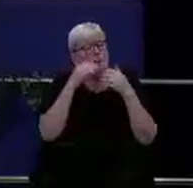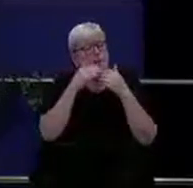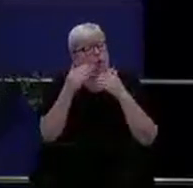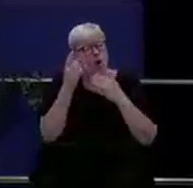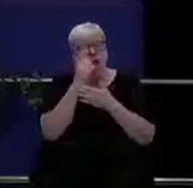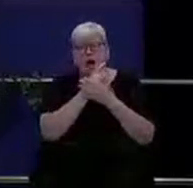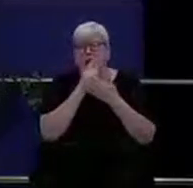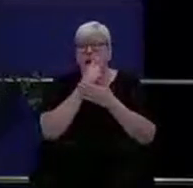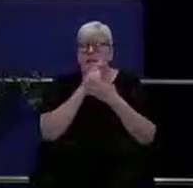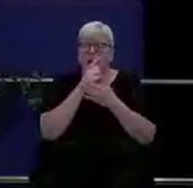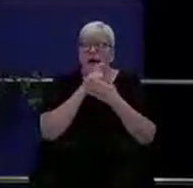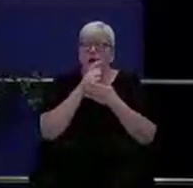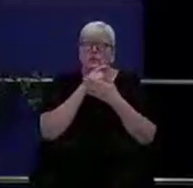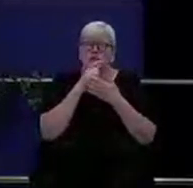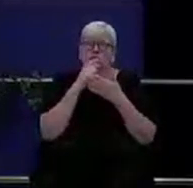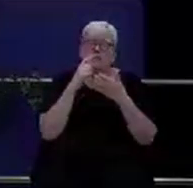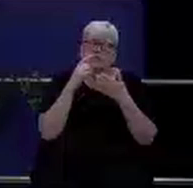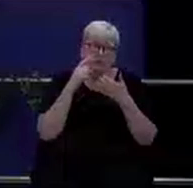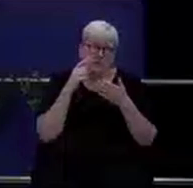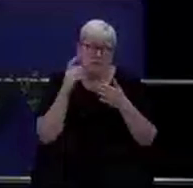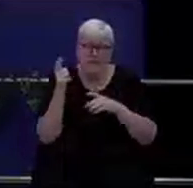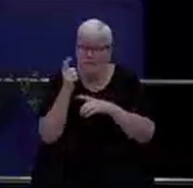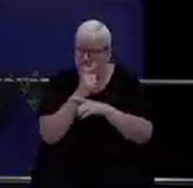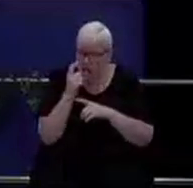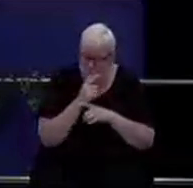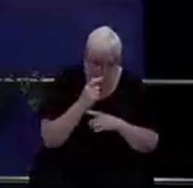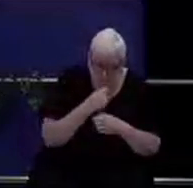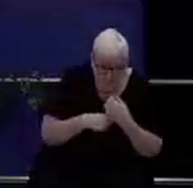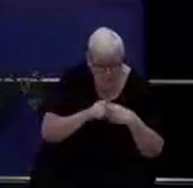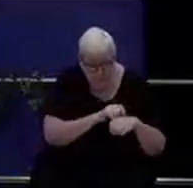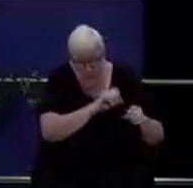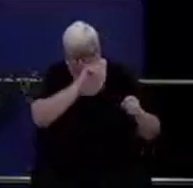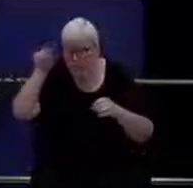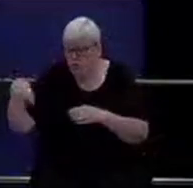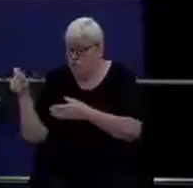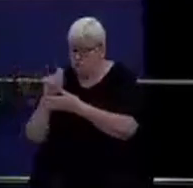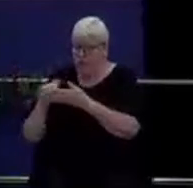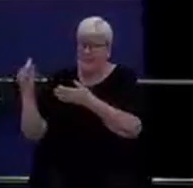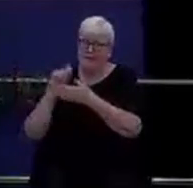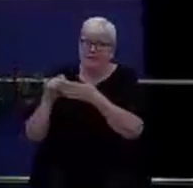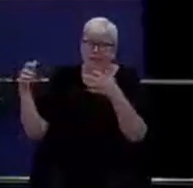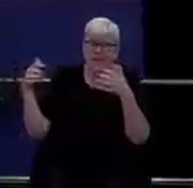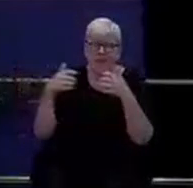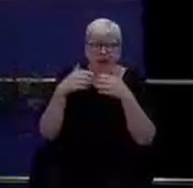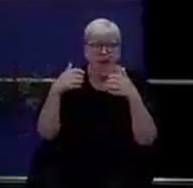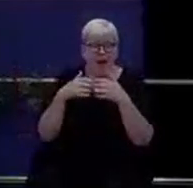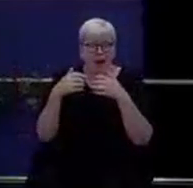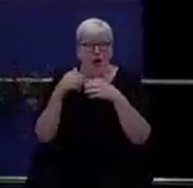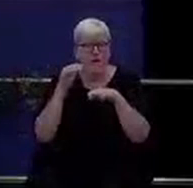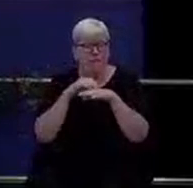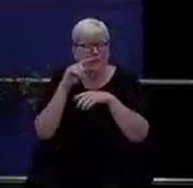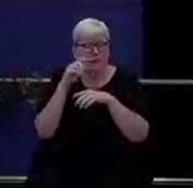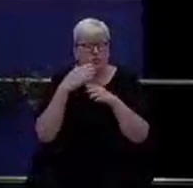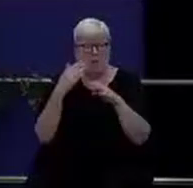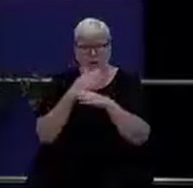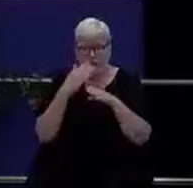about moving between film and writing and how that sort of shaped your practice. Yeah,